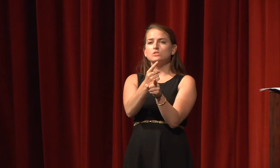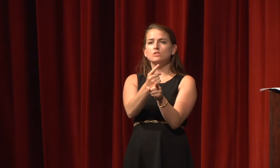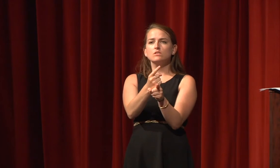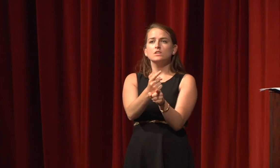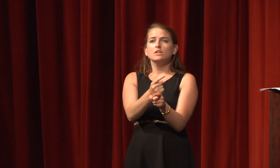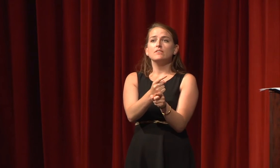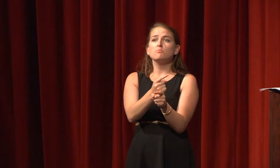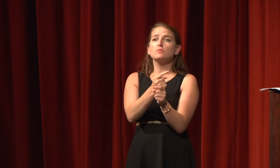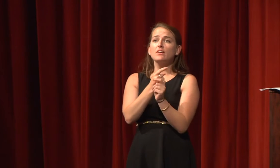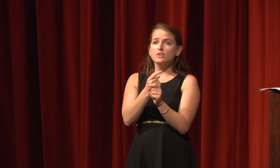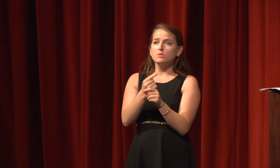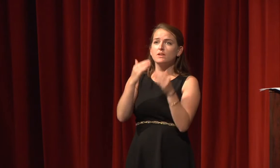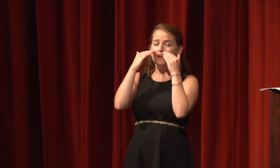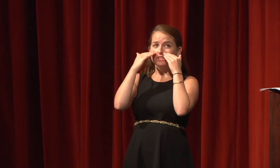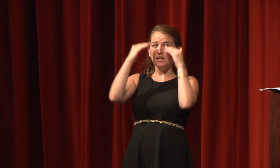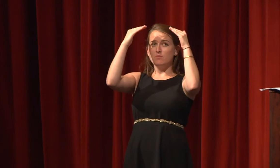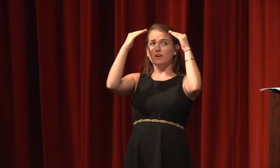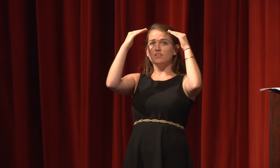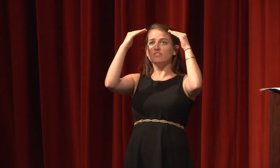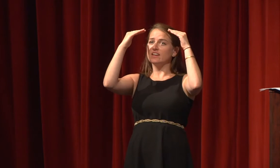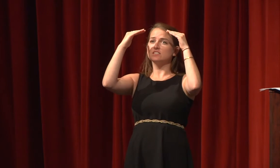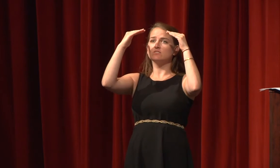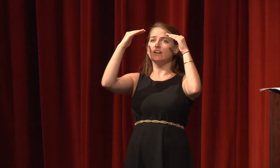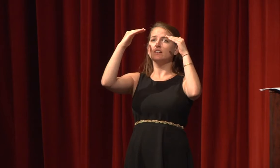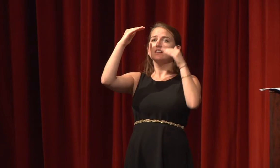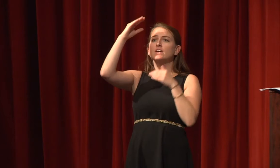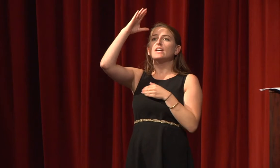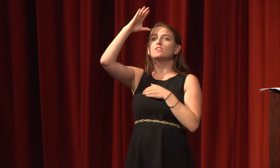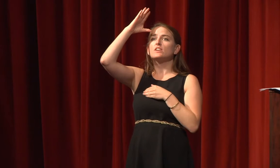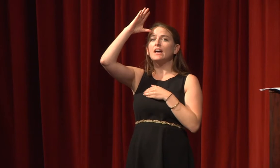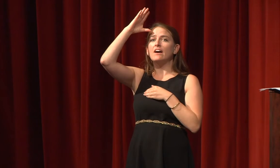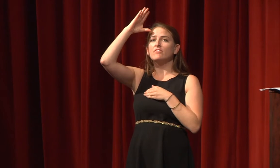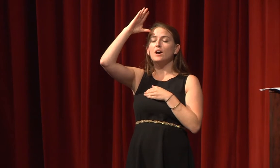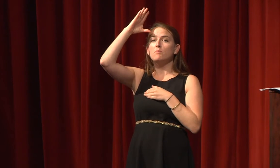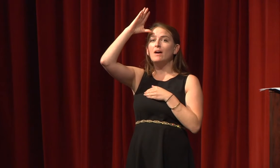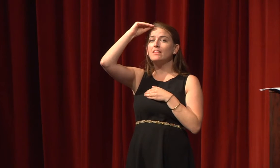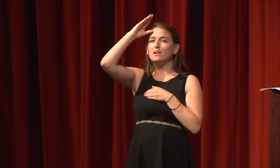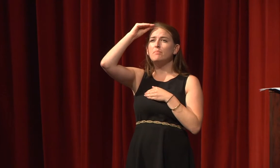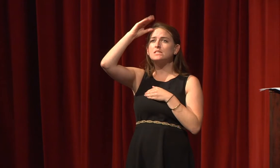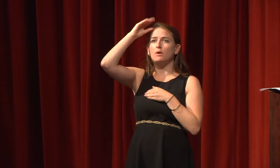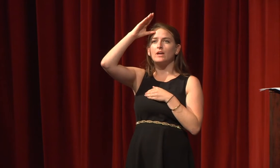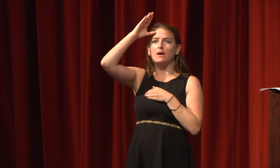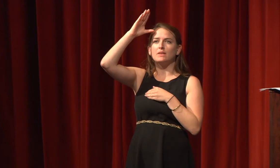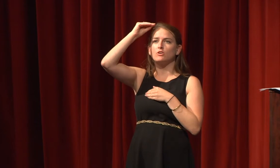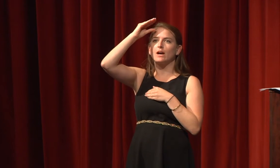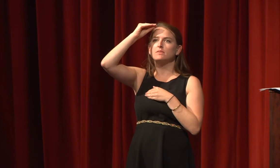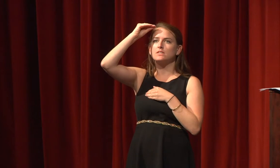Sister. And then brother would be on the top part of your face, right? And you're going to have like a baseball cap that you're grabbing the top